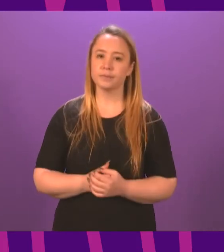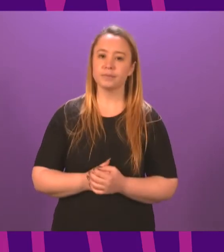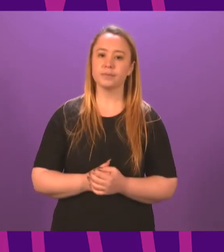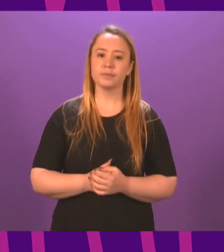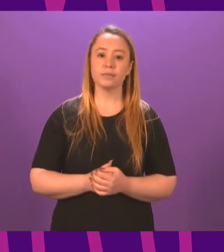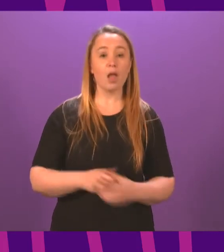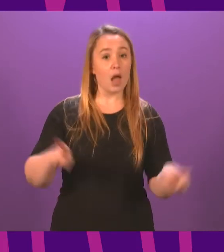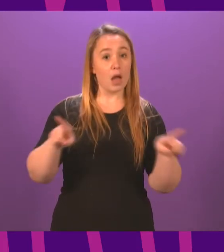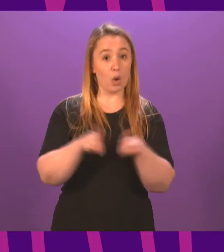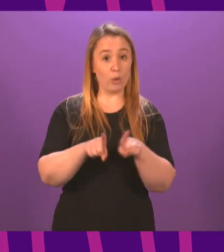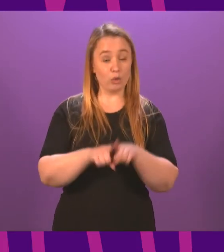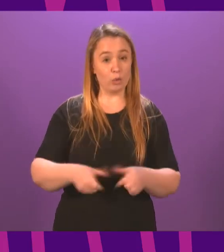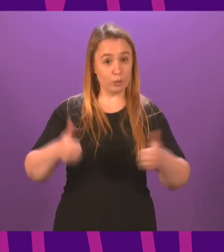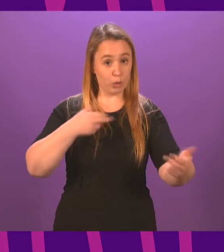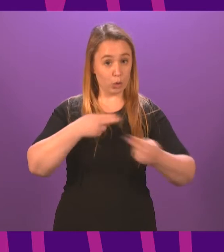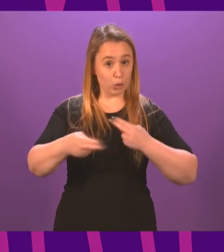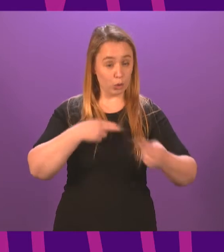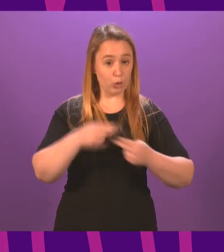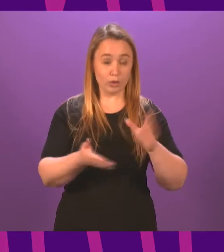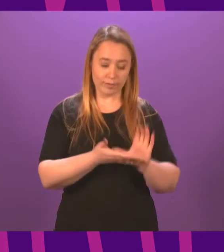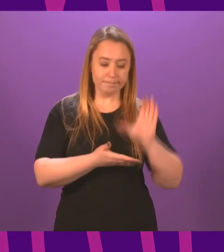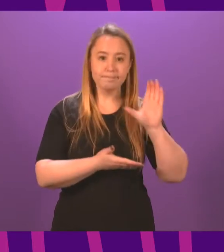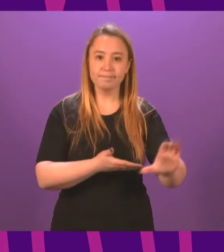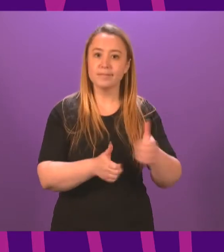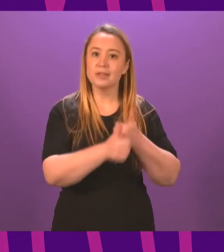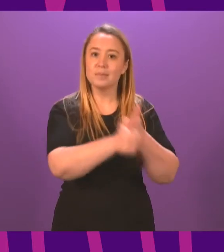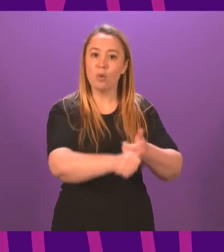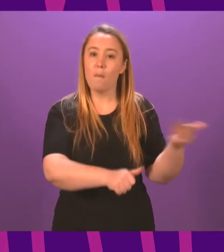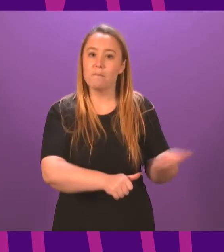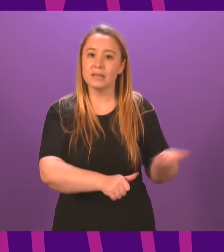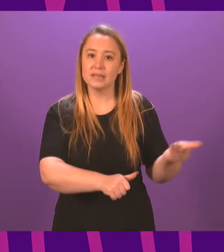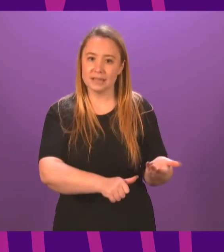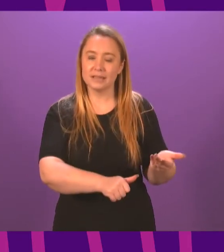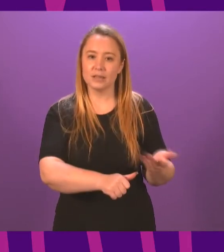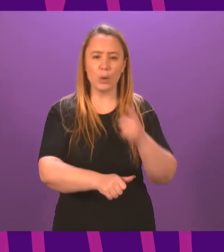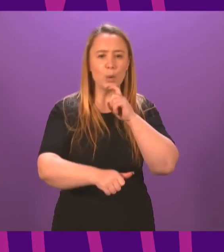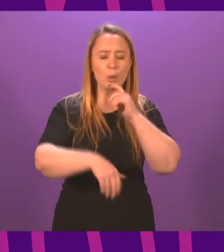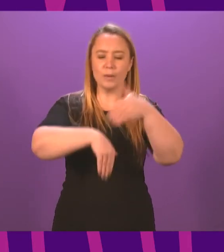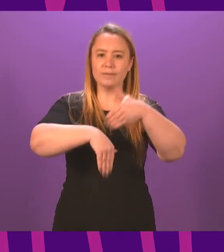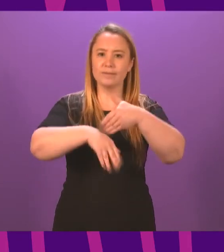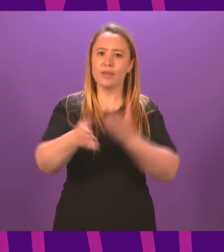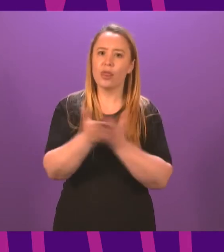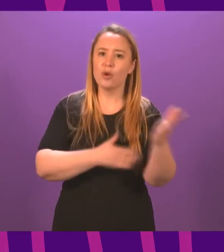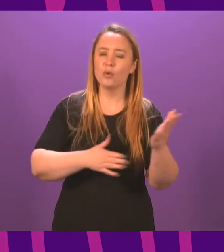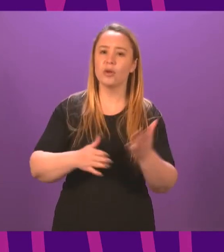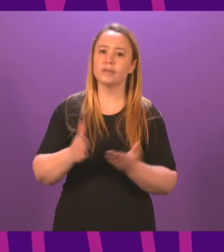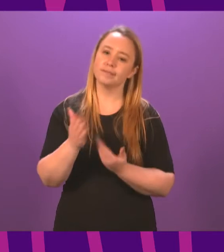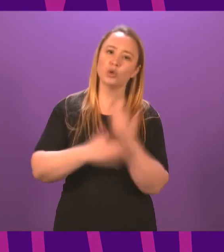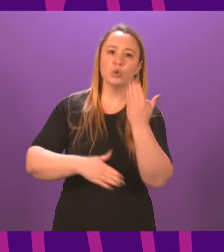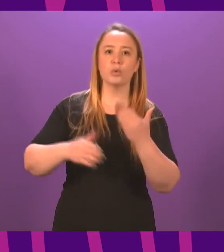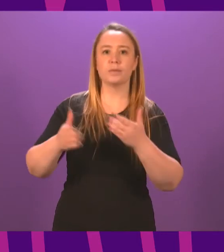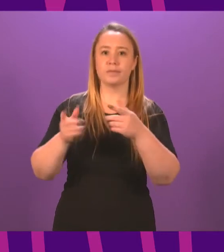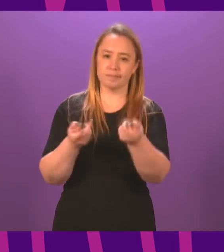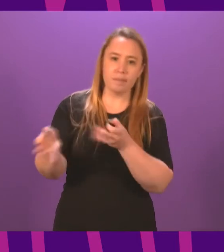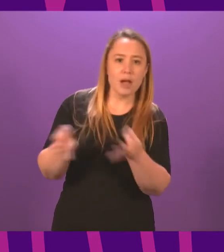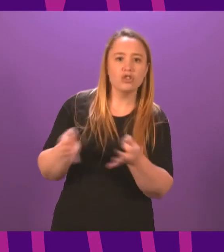We also welcome news of further financial support for businesses affected by these new measures, though the Scottish Chambers of Commerce have said that more support is